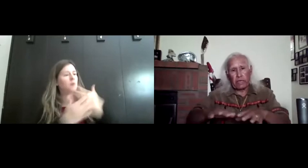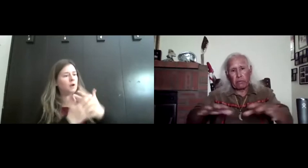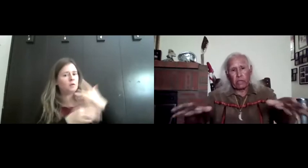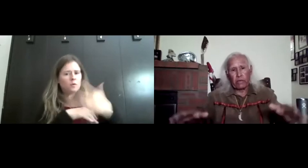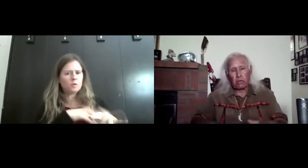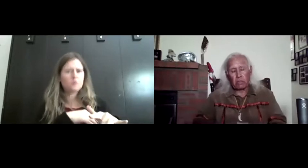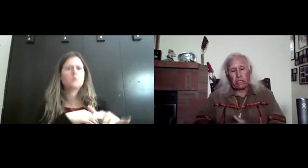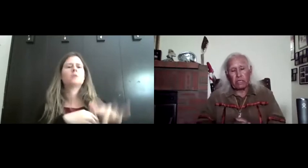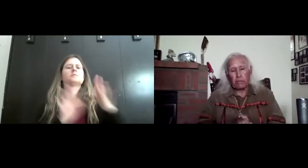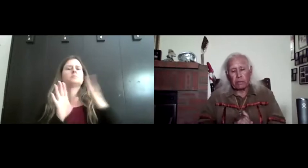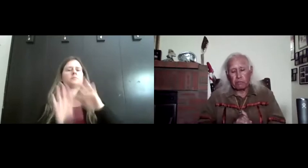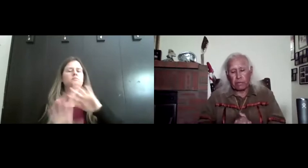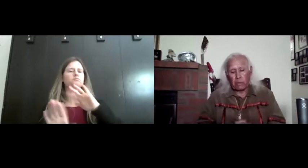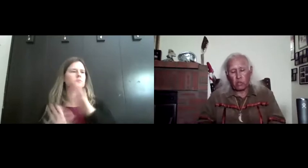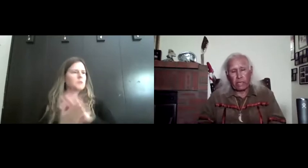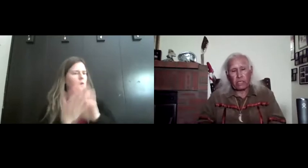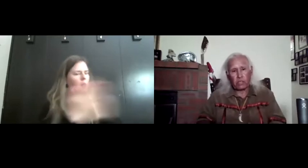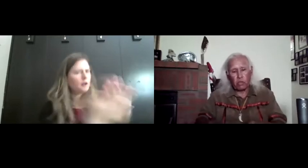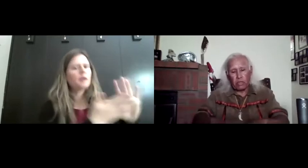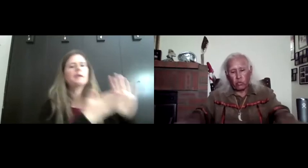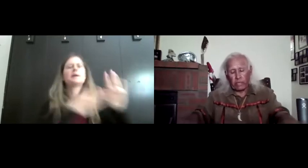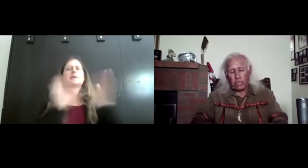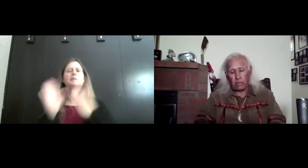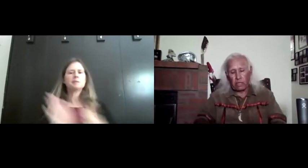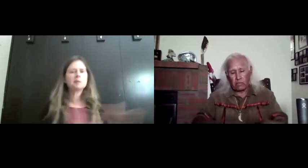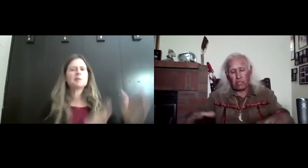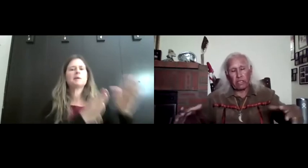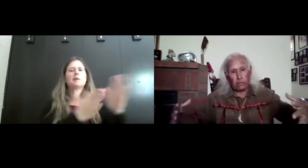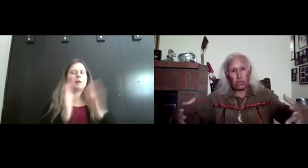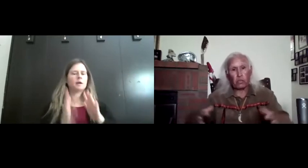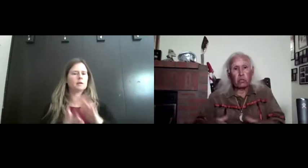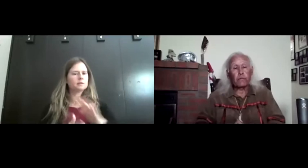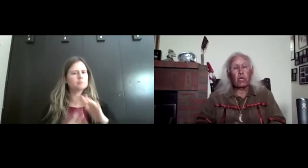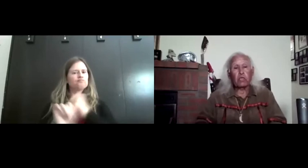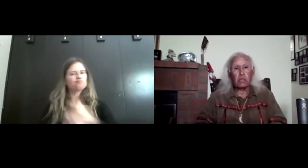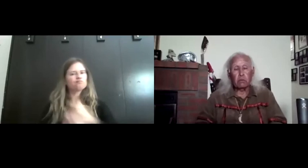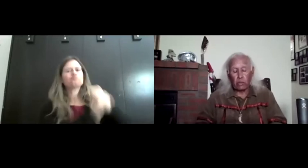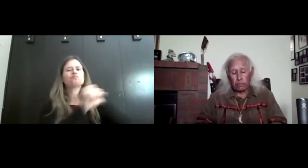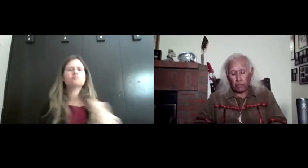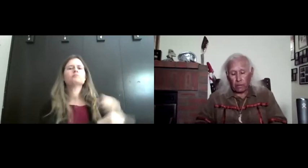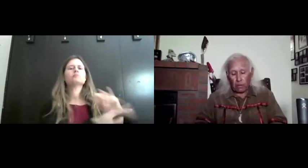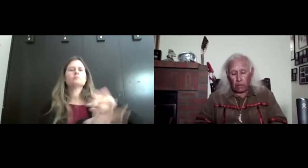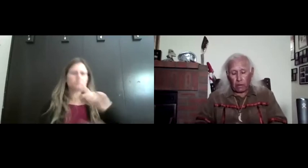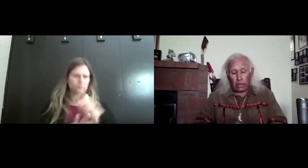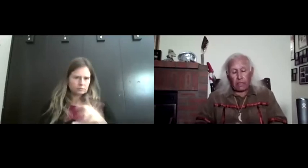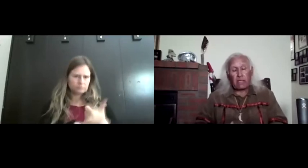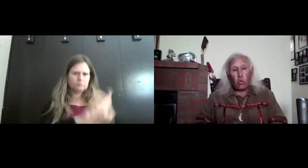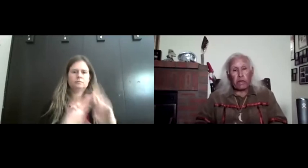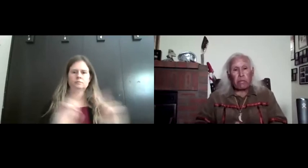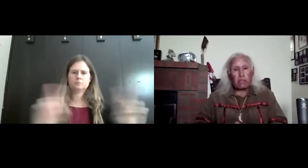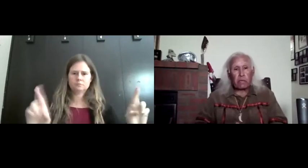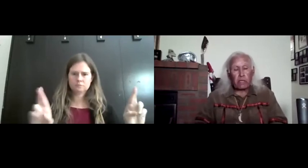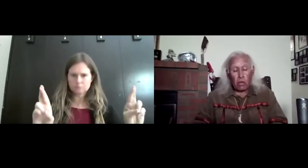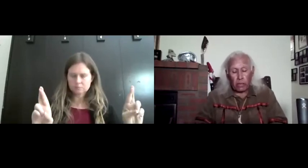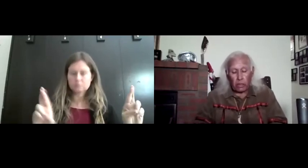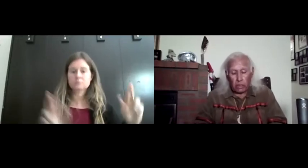getting the campground cleaned up and picking up trash and raking and setting up our circle for our ceremony. And as I was walking